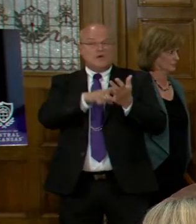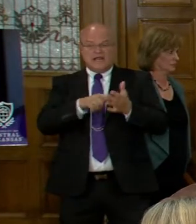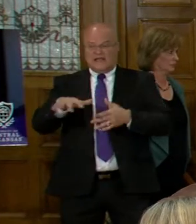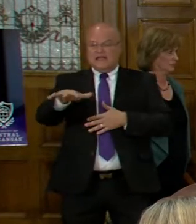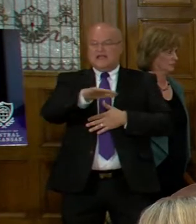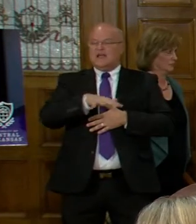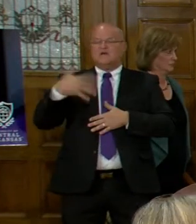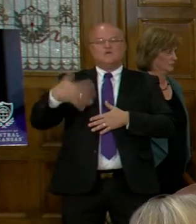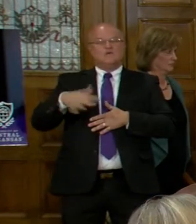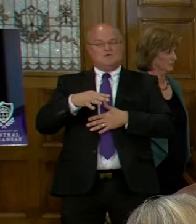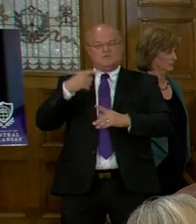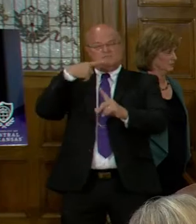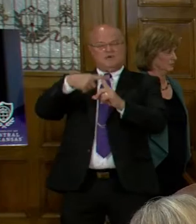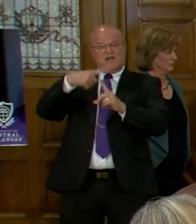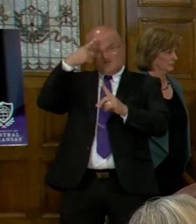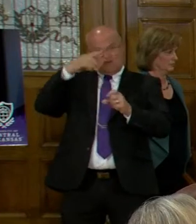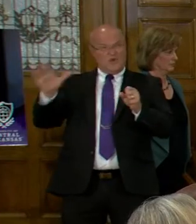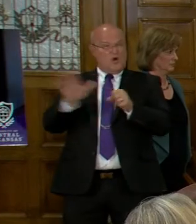asset for the entire state.